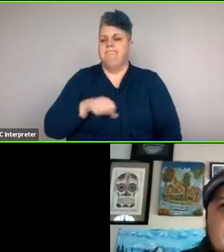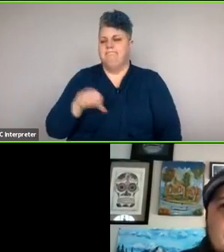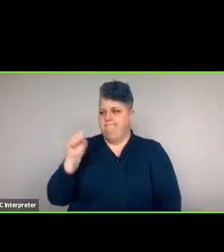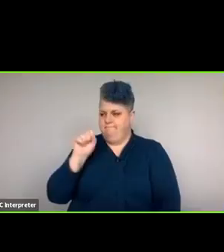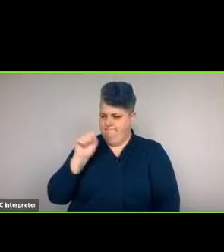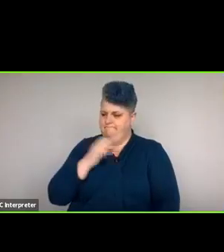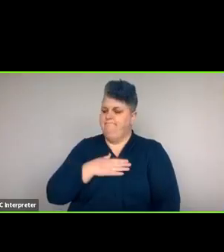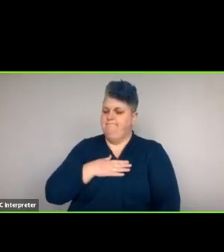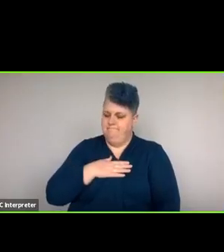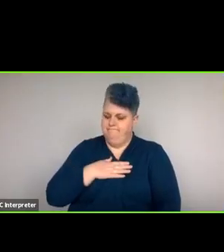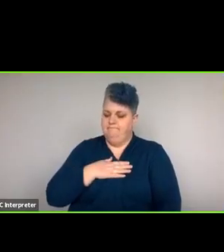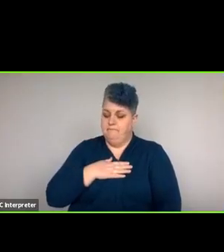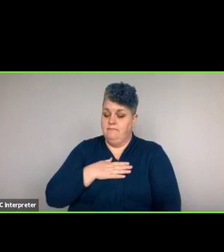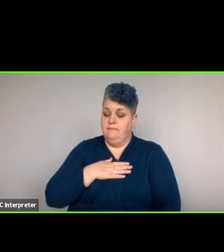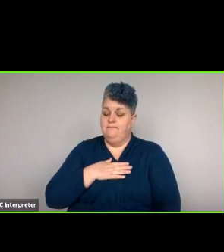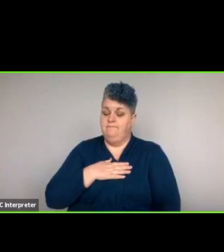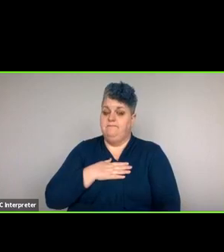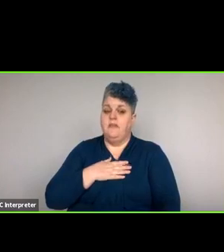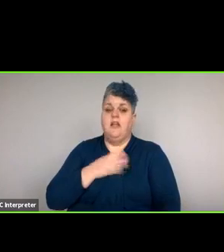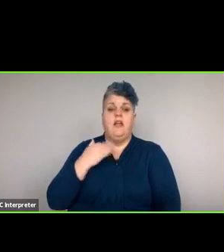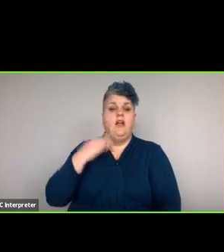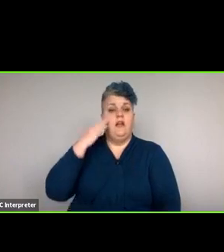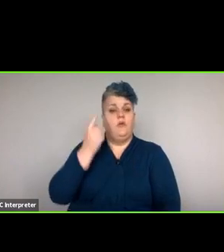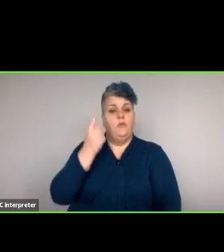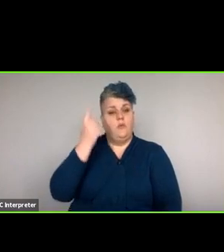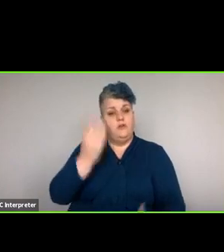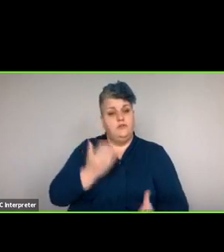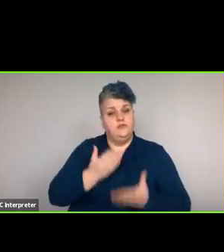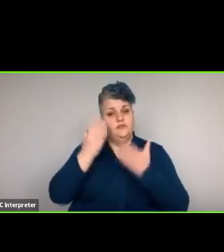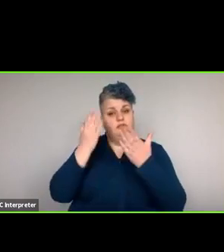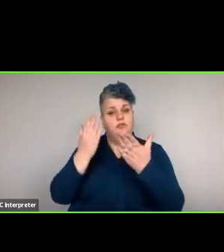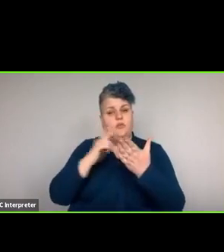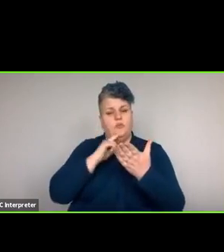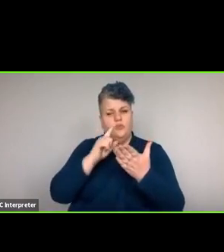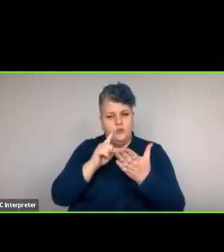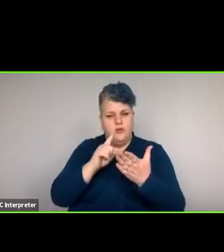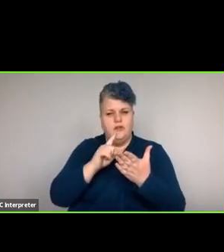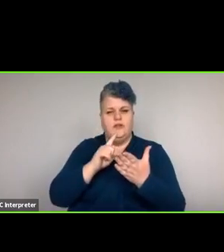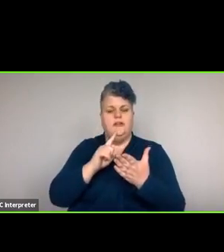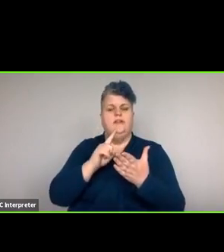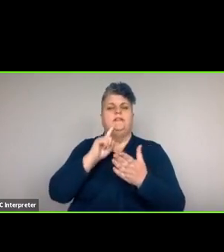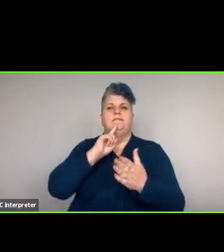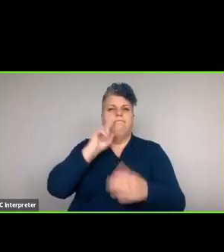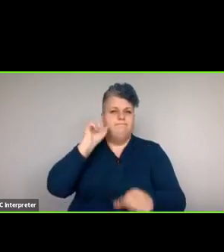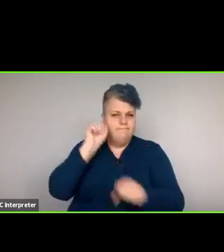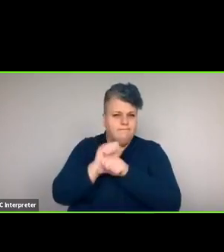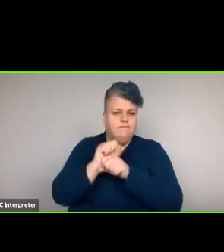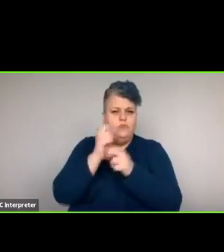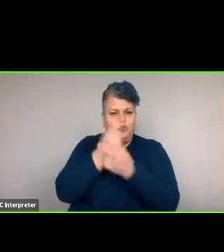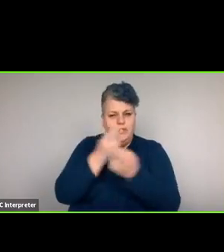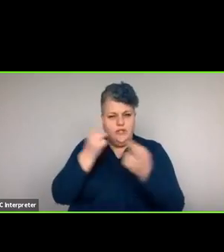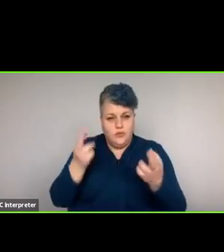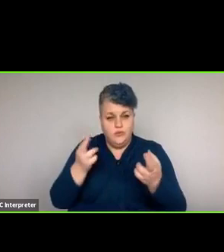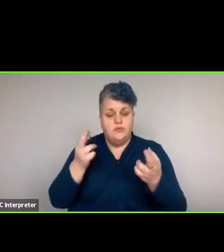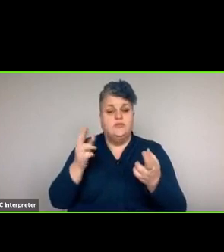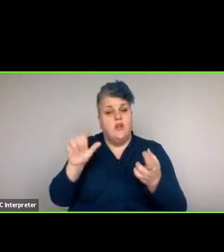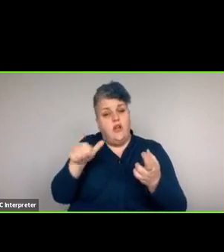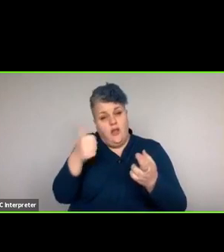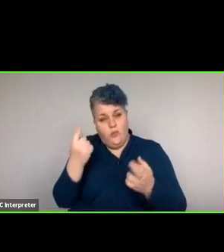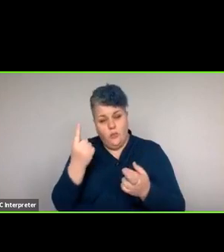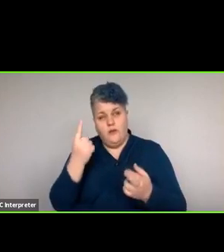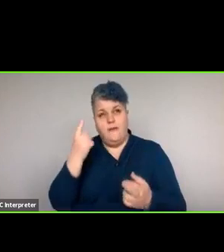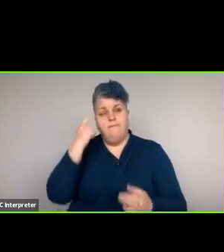thing I would suggest as a real tangible resource, other than what's already been listed, would be